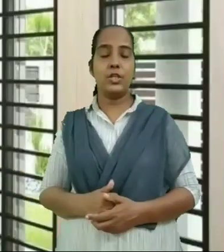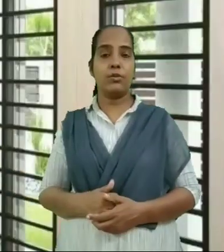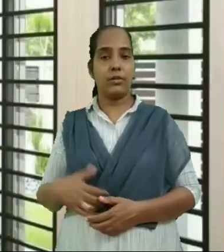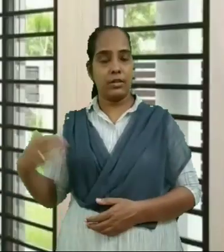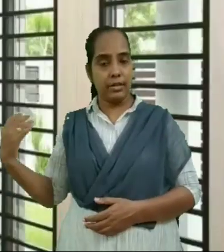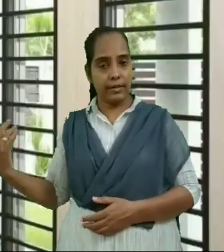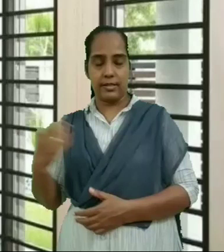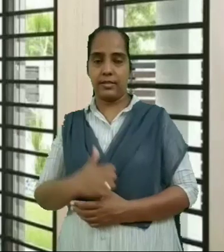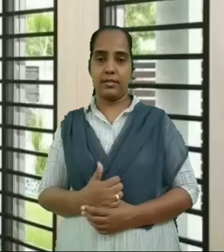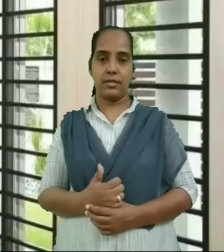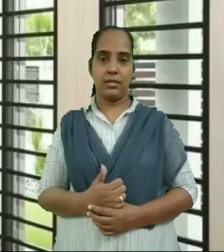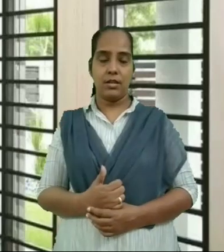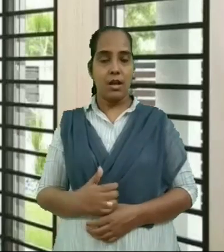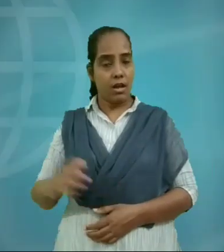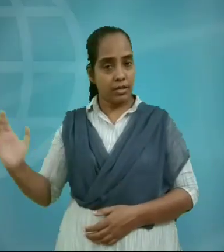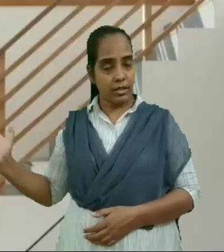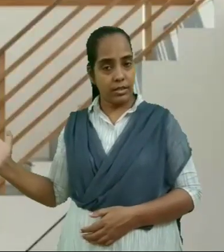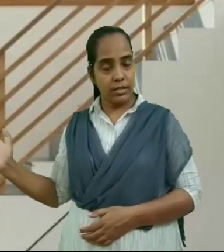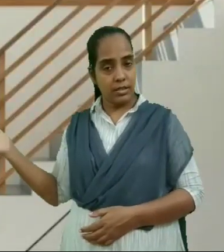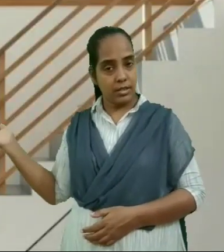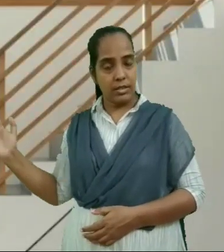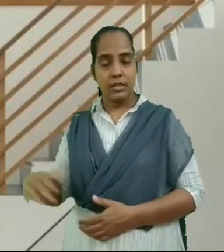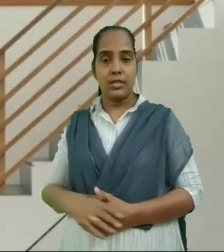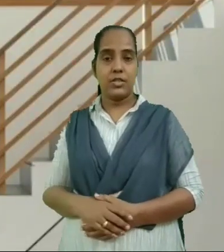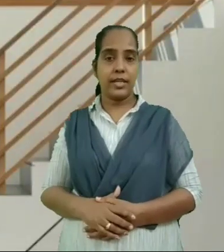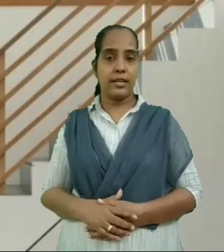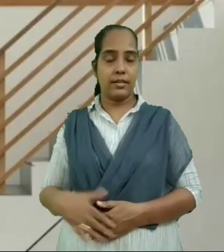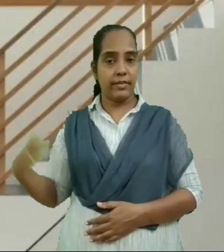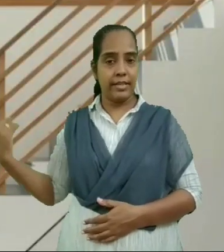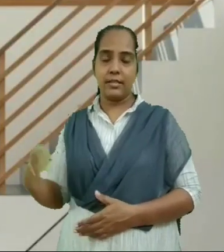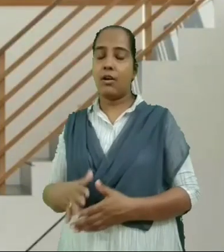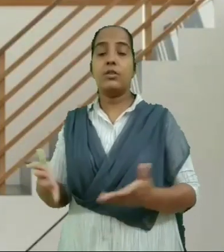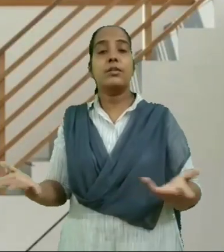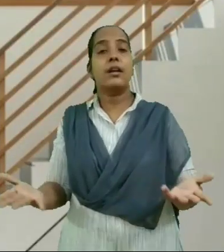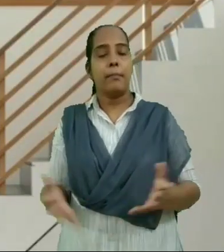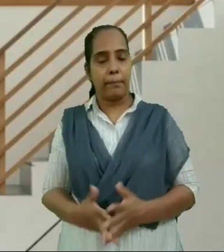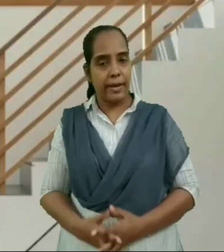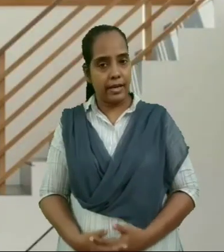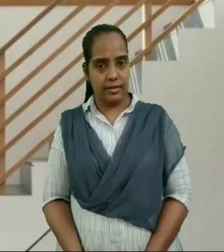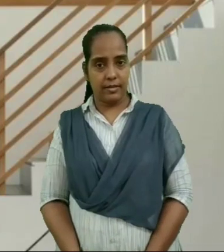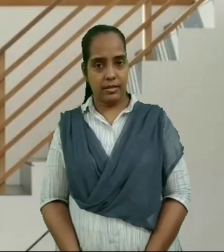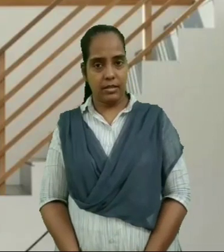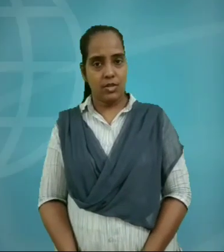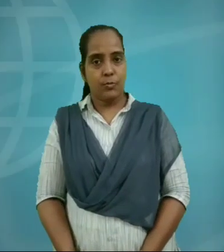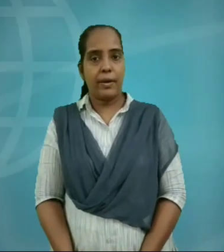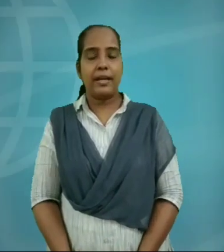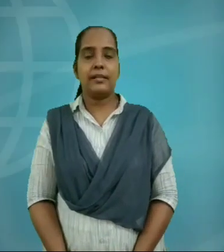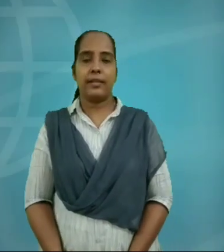window grills, or the stair rails, all those are parallel. So parallel